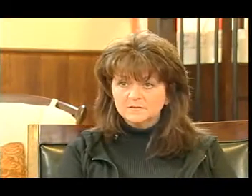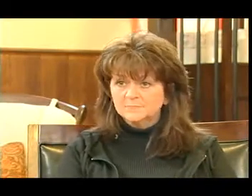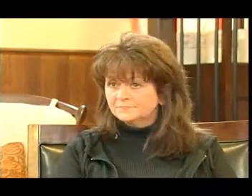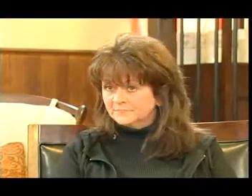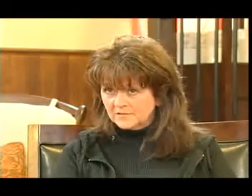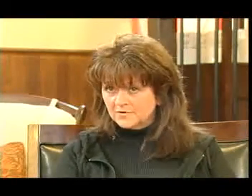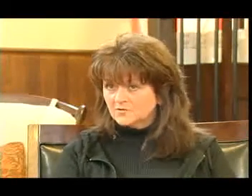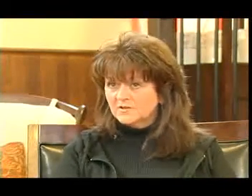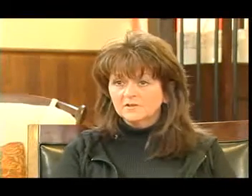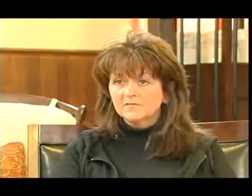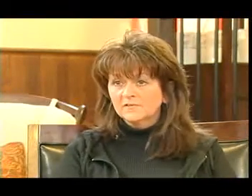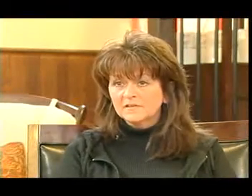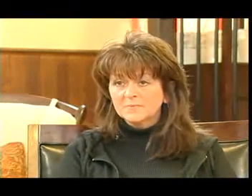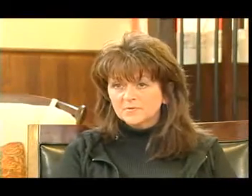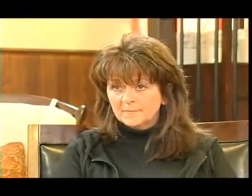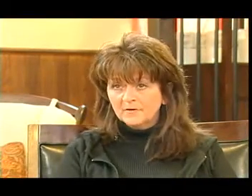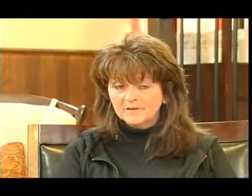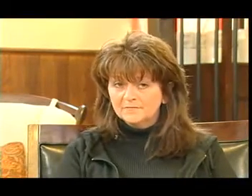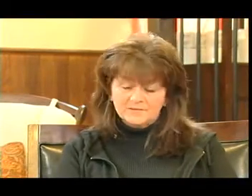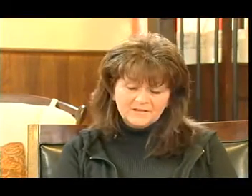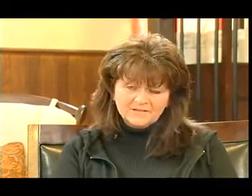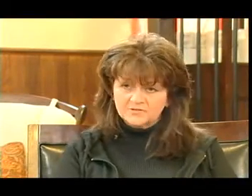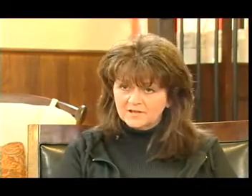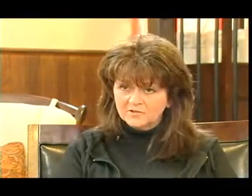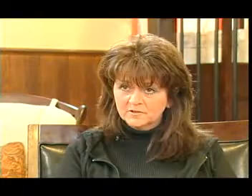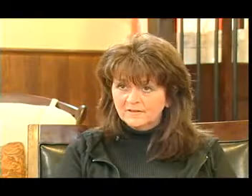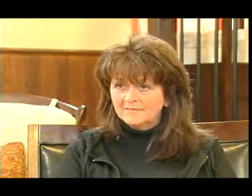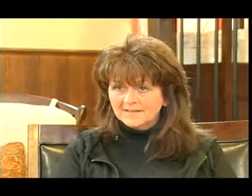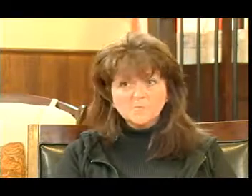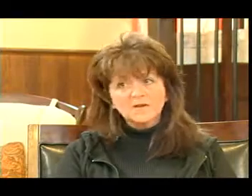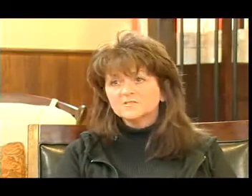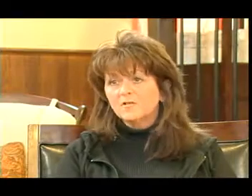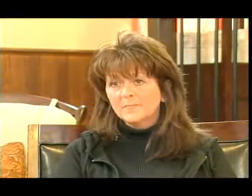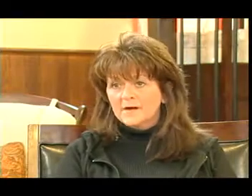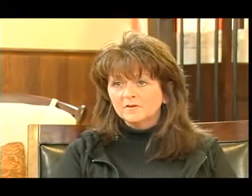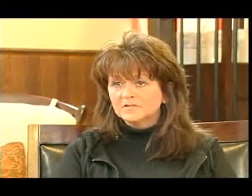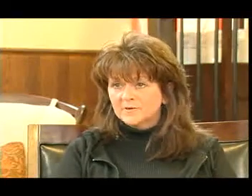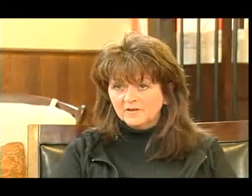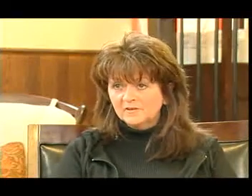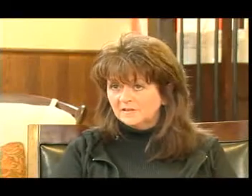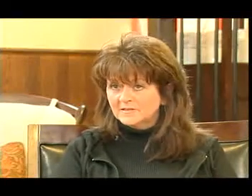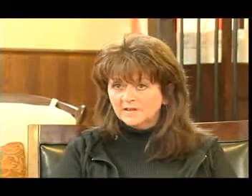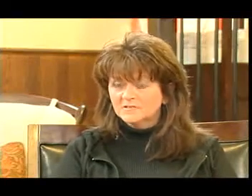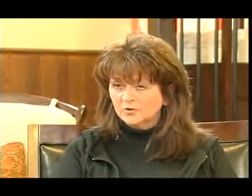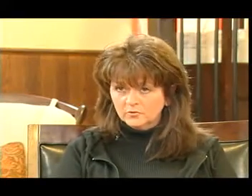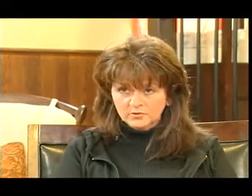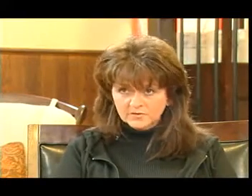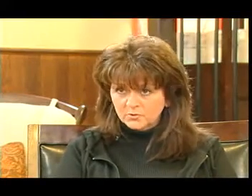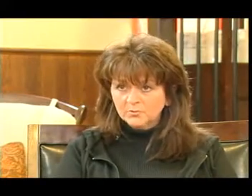and the frustration level and things, but primarily for the kids' education. That's what it's all about. It's about giving these kids an early tool